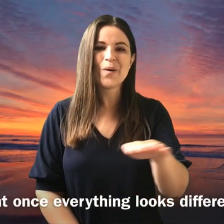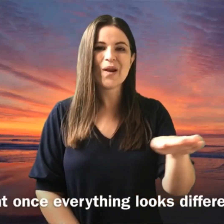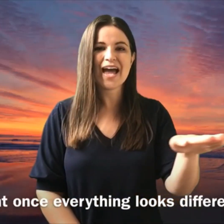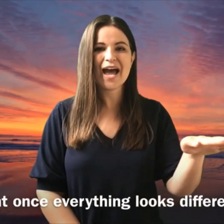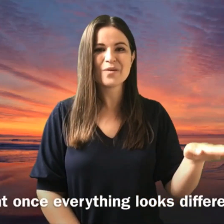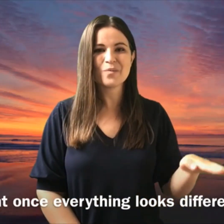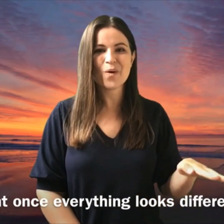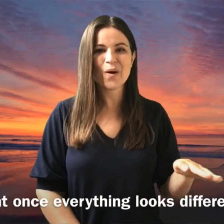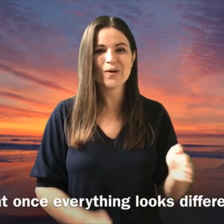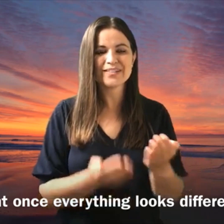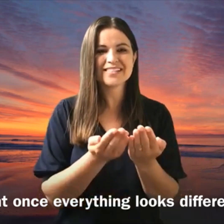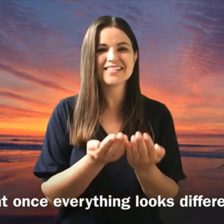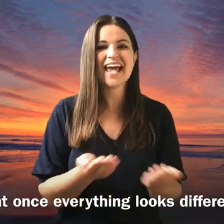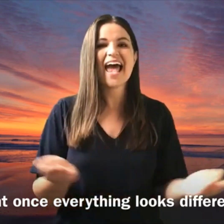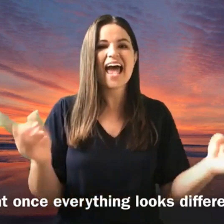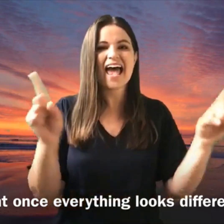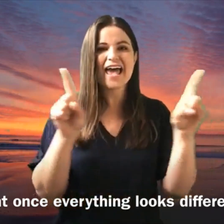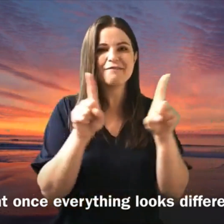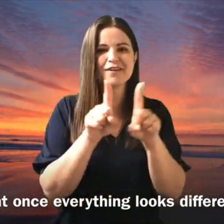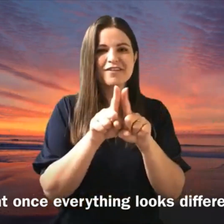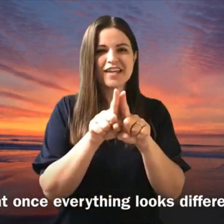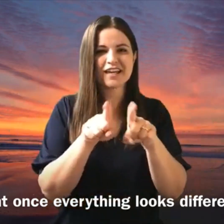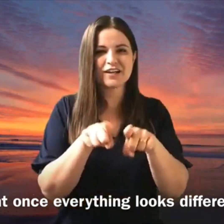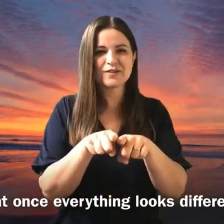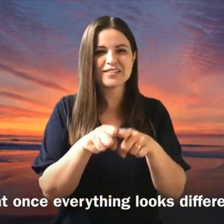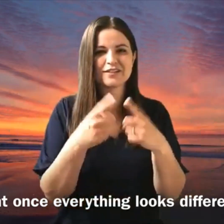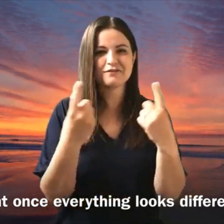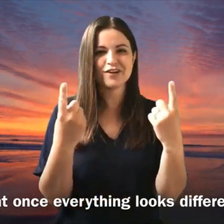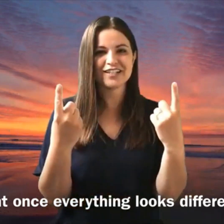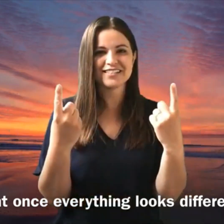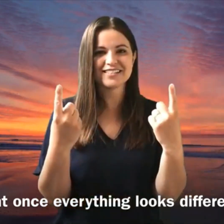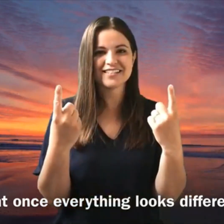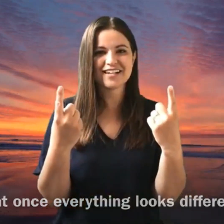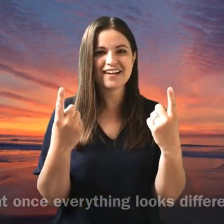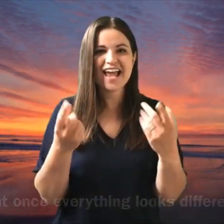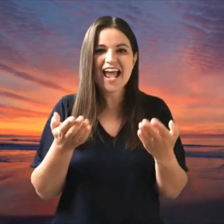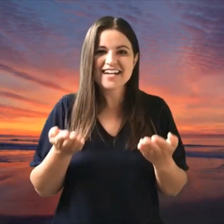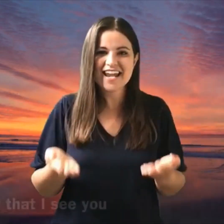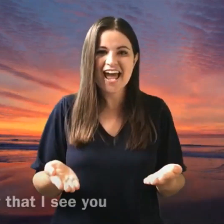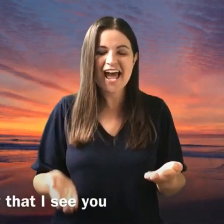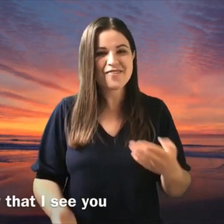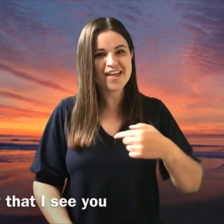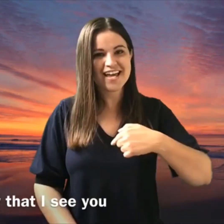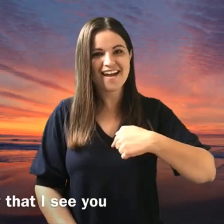All at once, everything looks different now that I